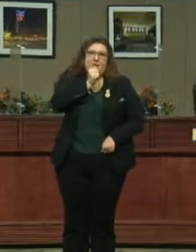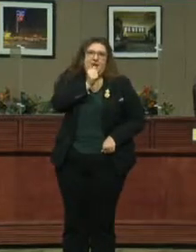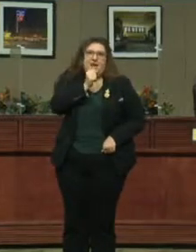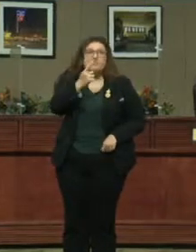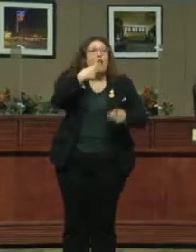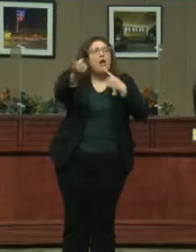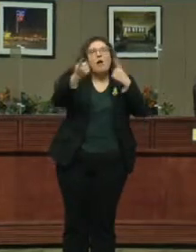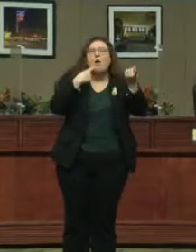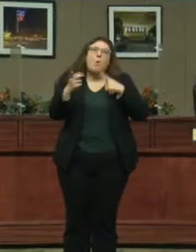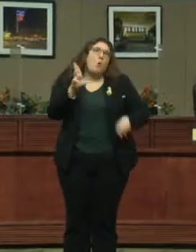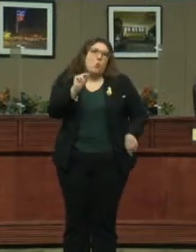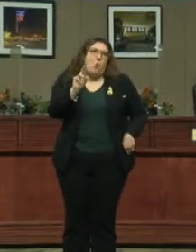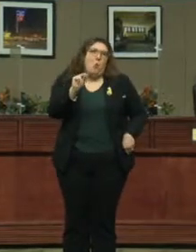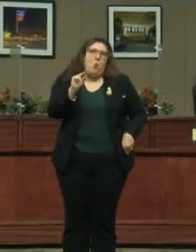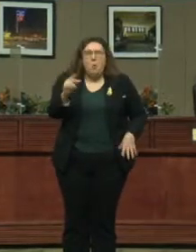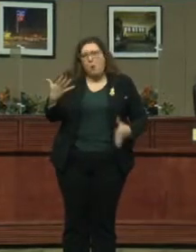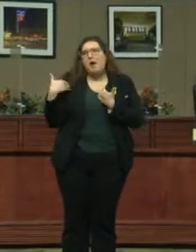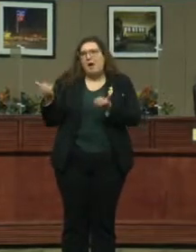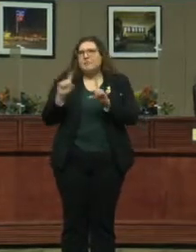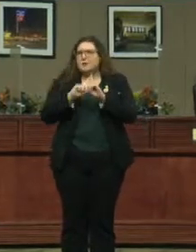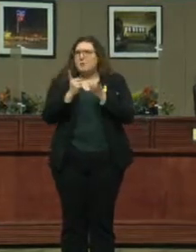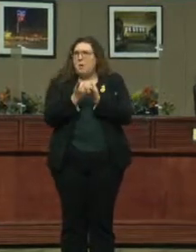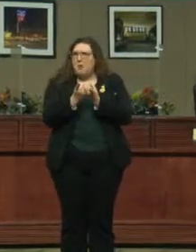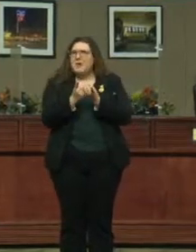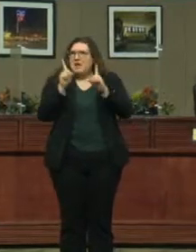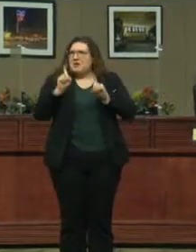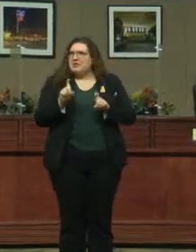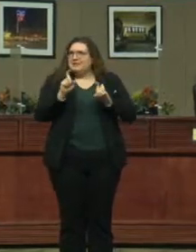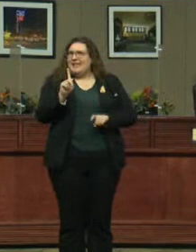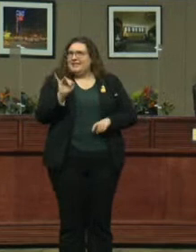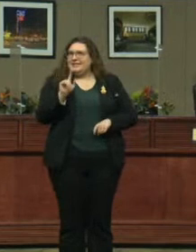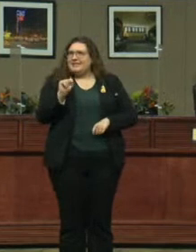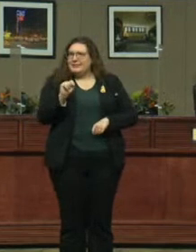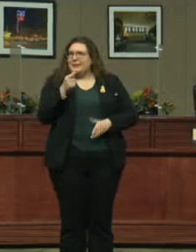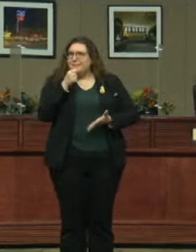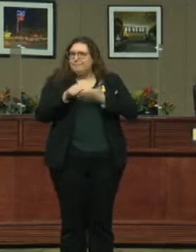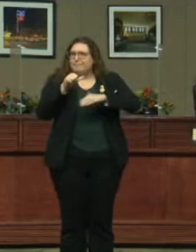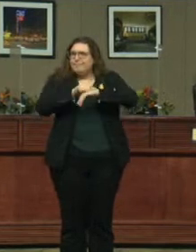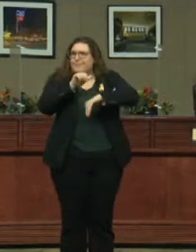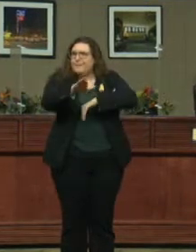And the health department will mail a test kit to you with